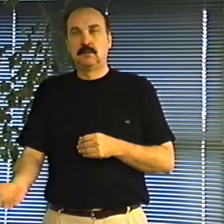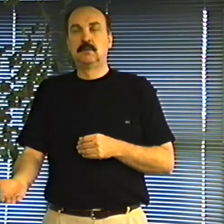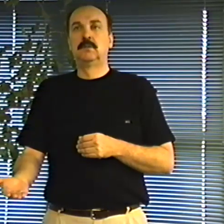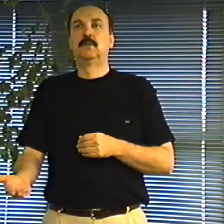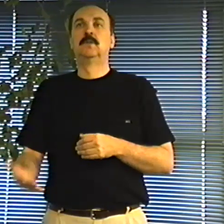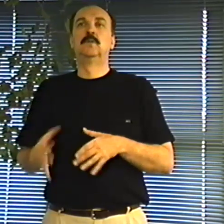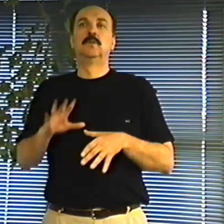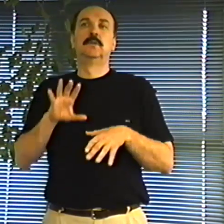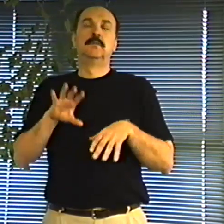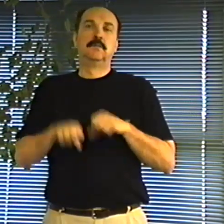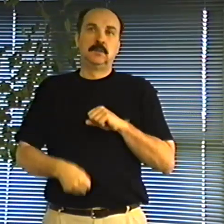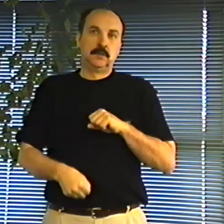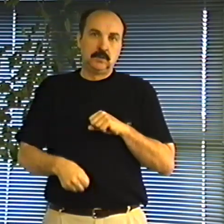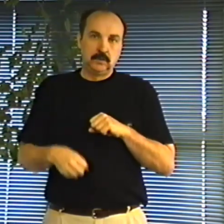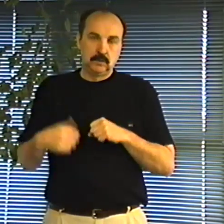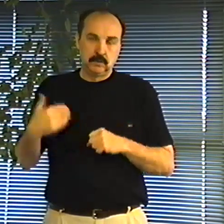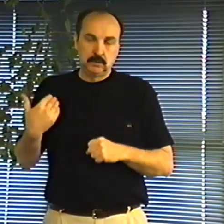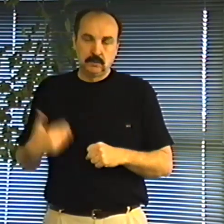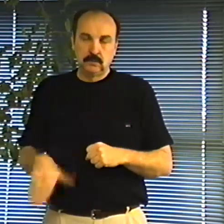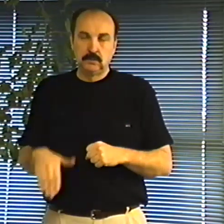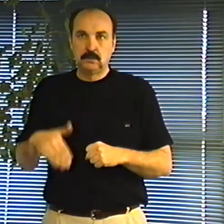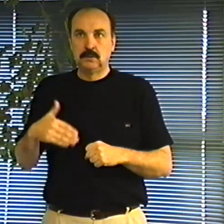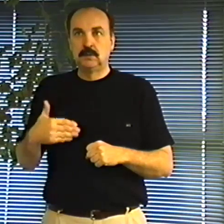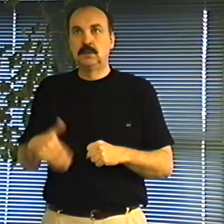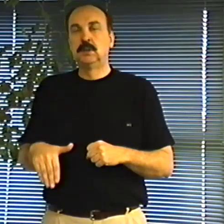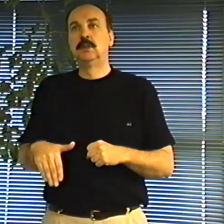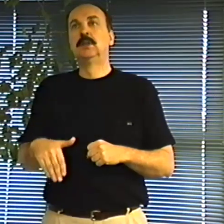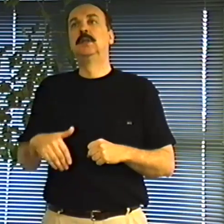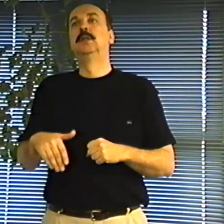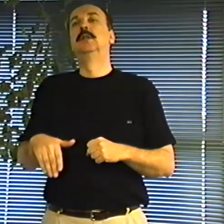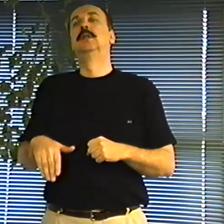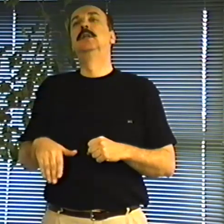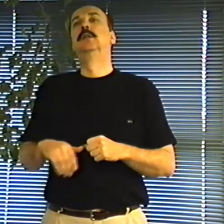away. And I was saddened and shocked.